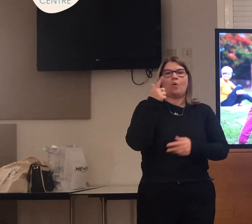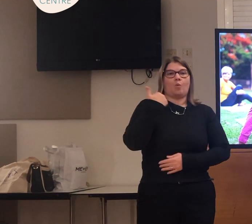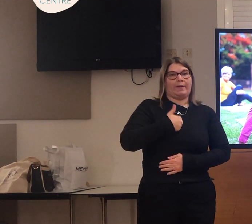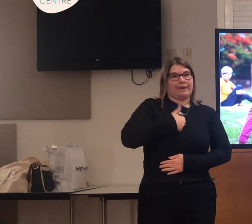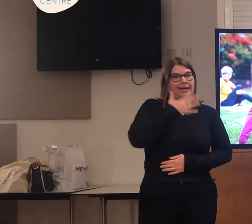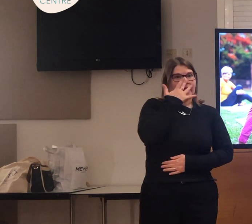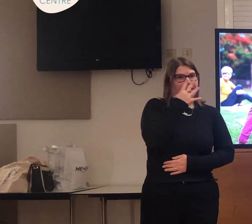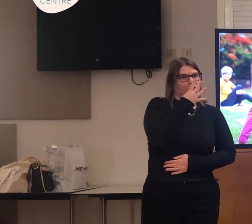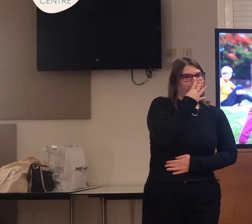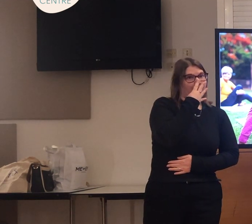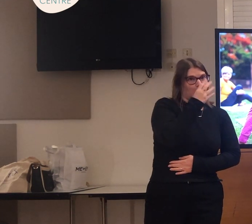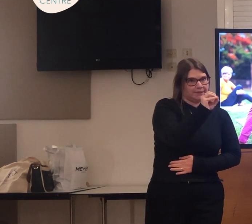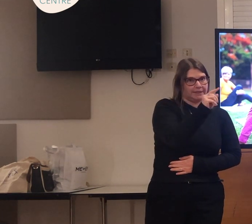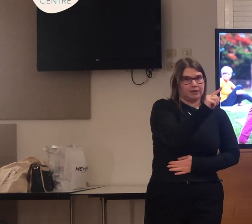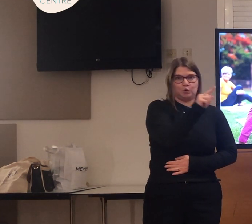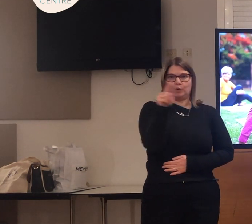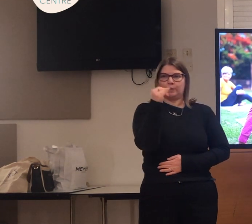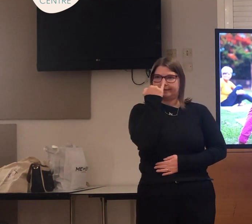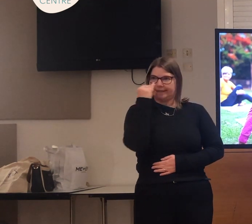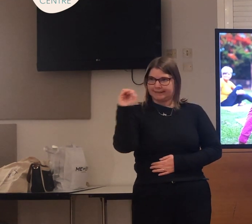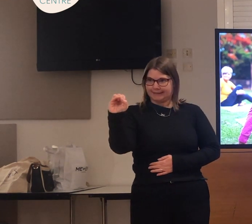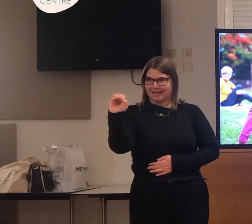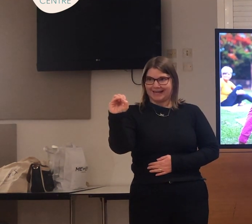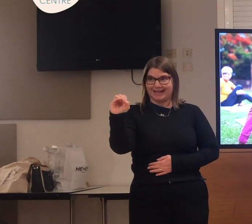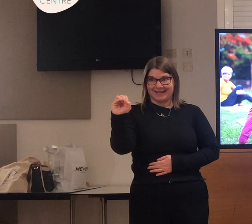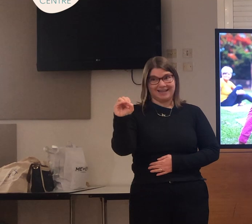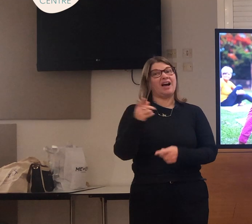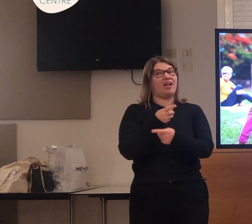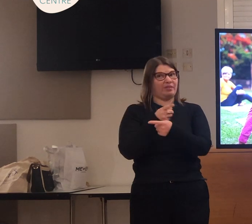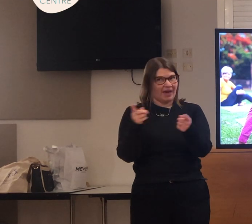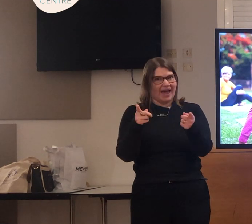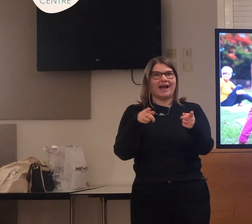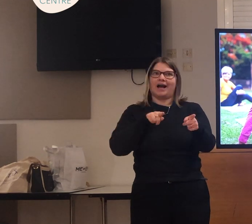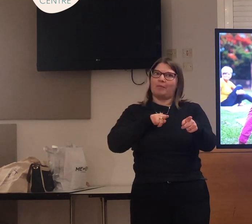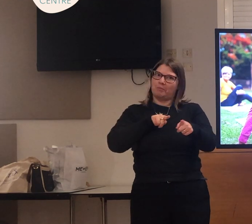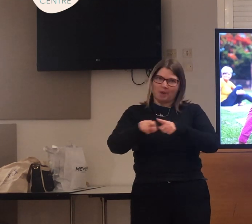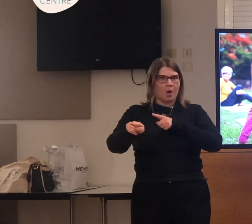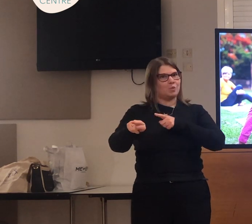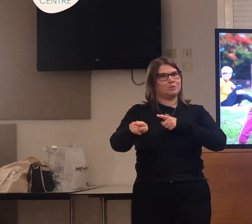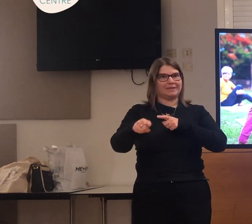60 are the group of people drinking more alcohol